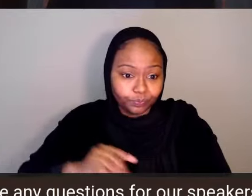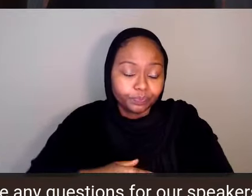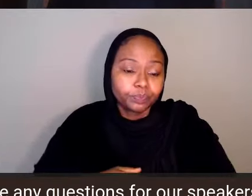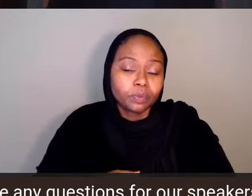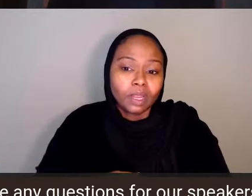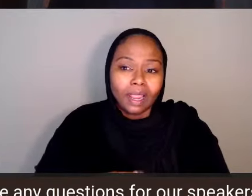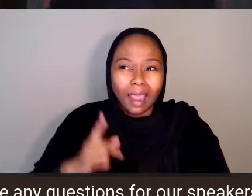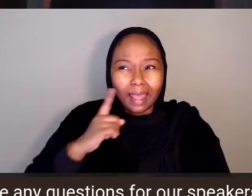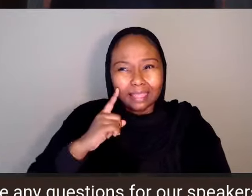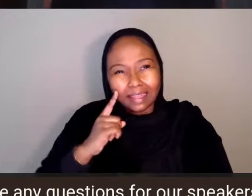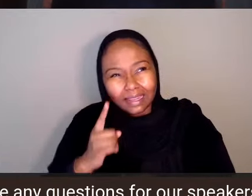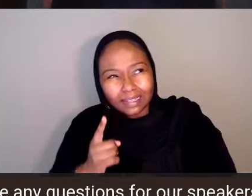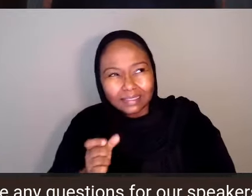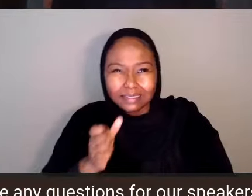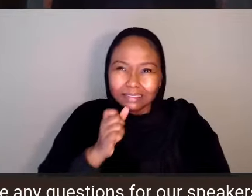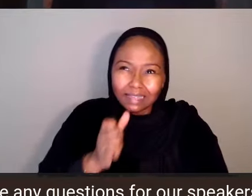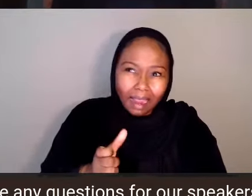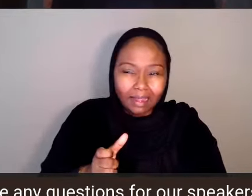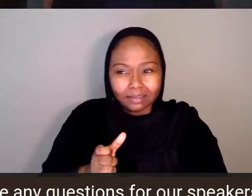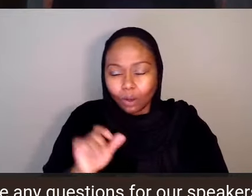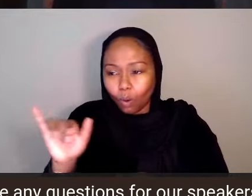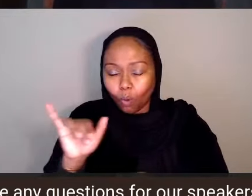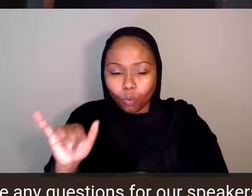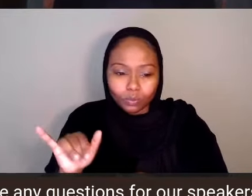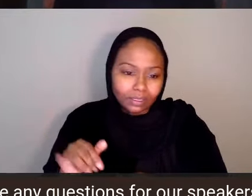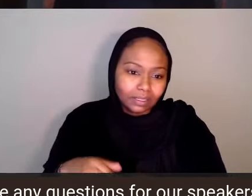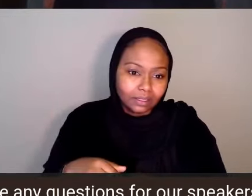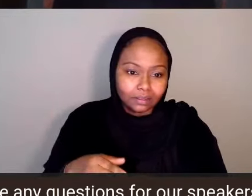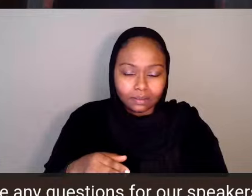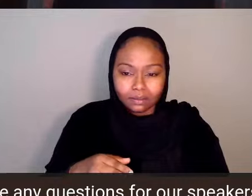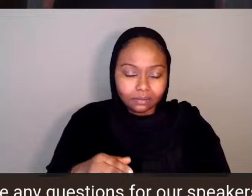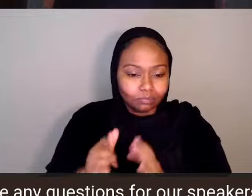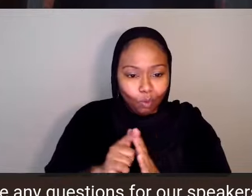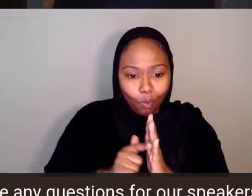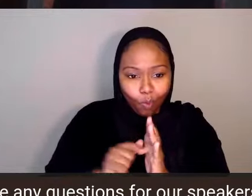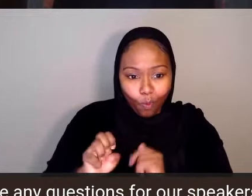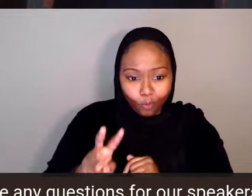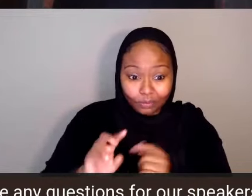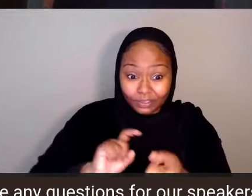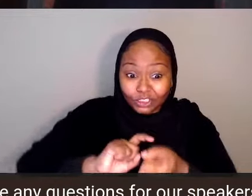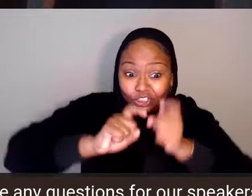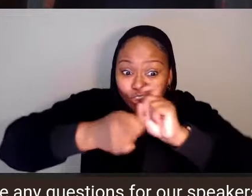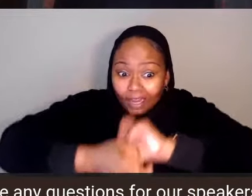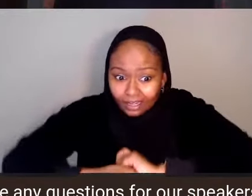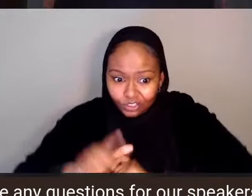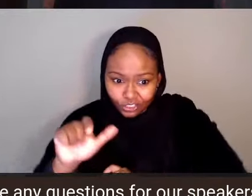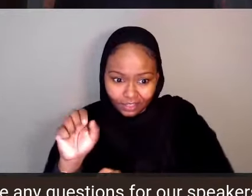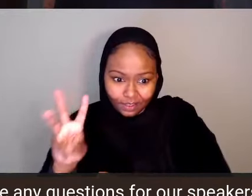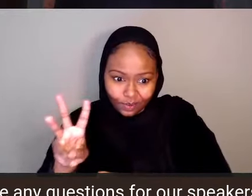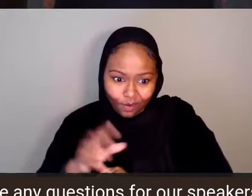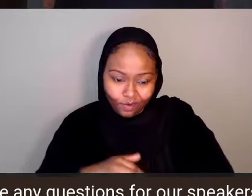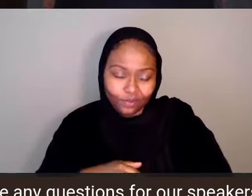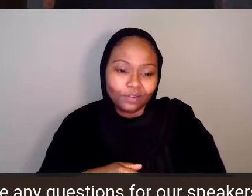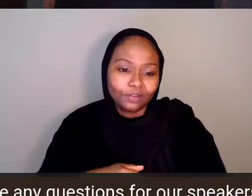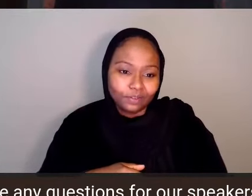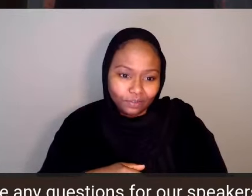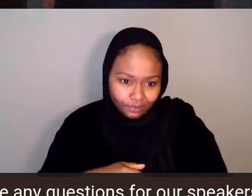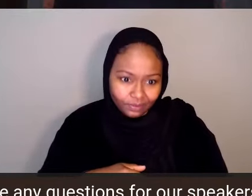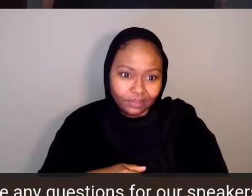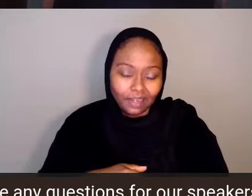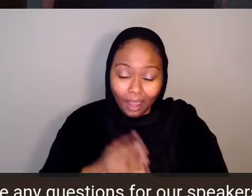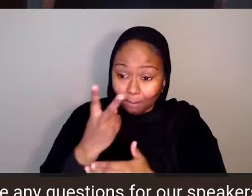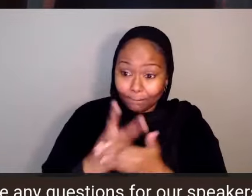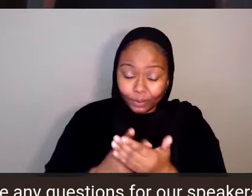So I think it's not simply the practices, but it's trying to change the law. That is actually what both of these